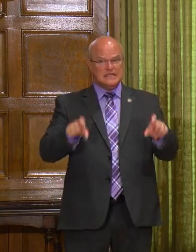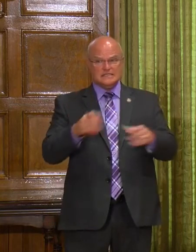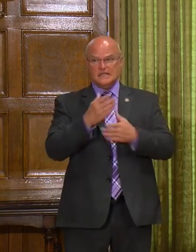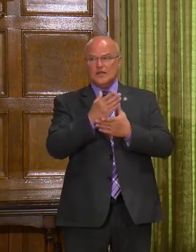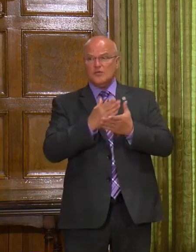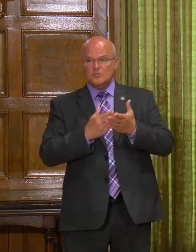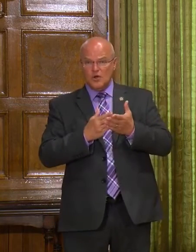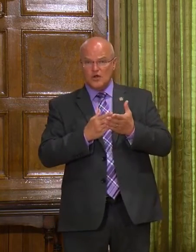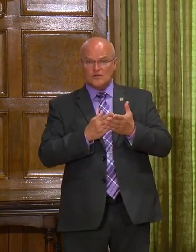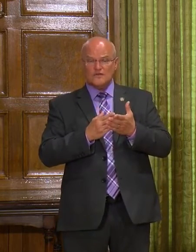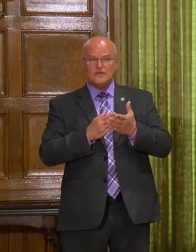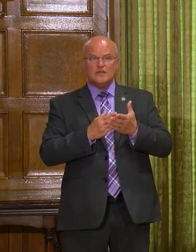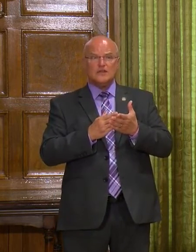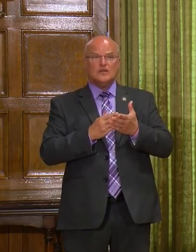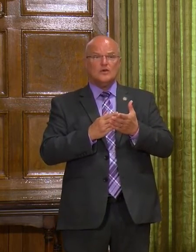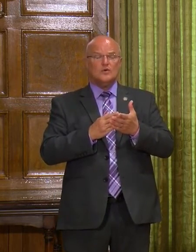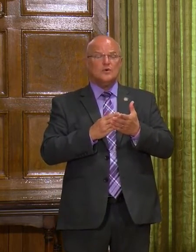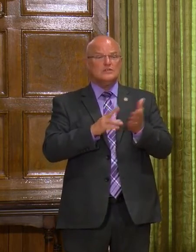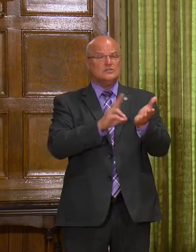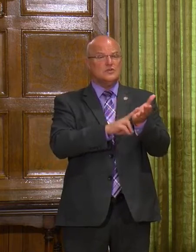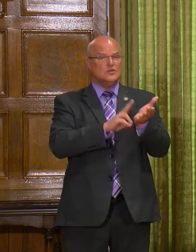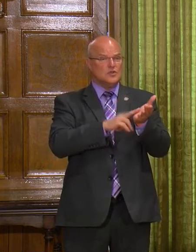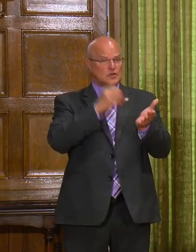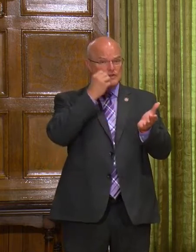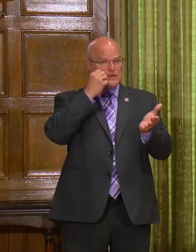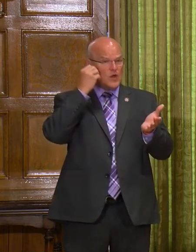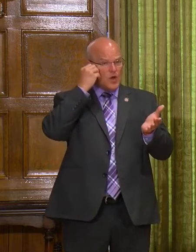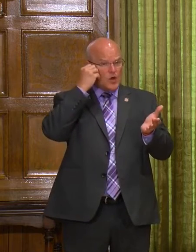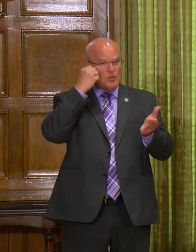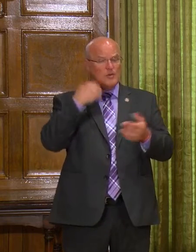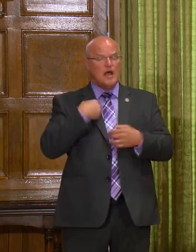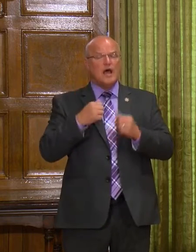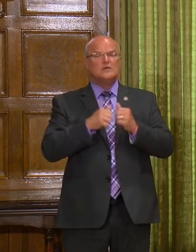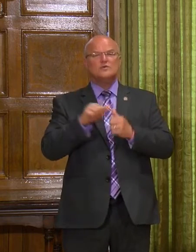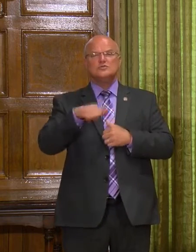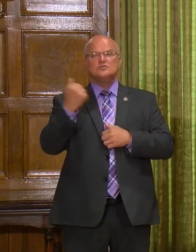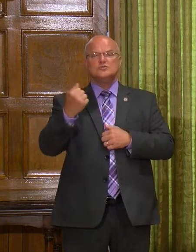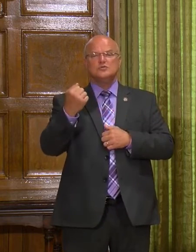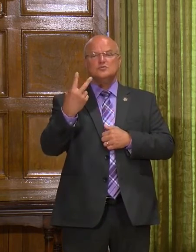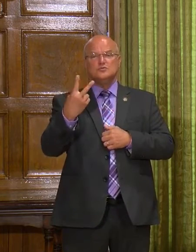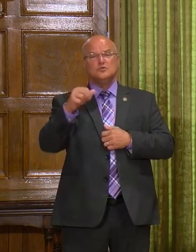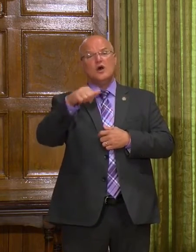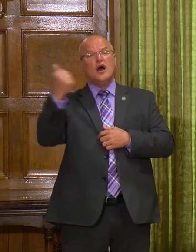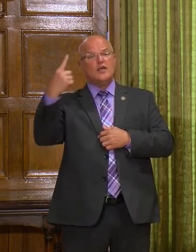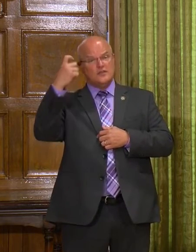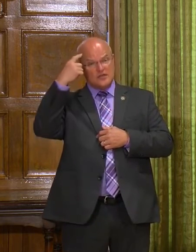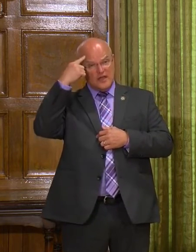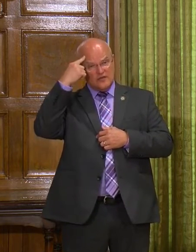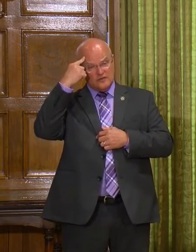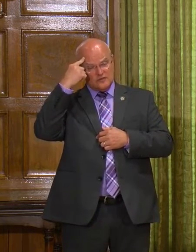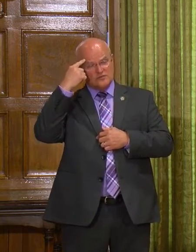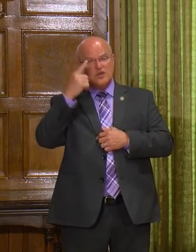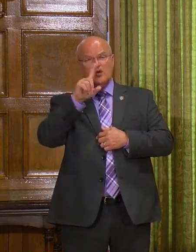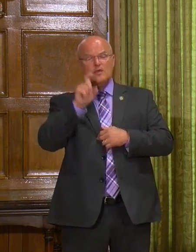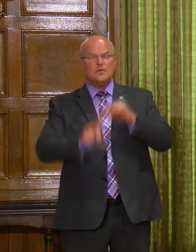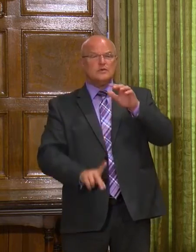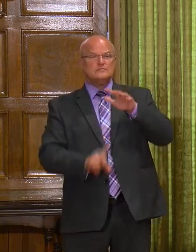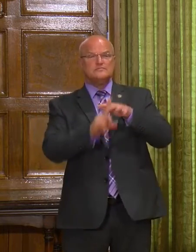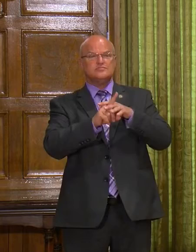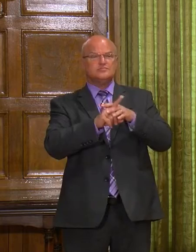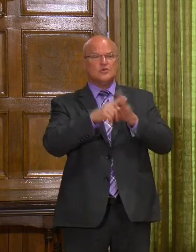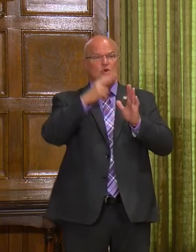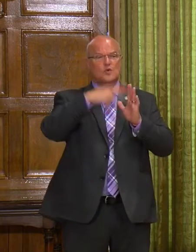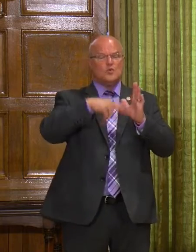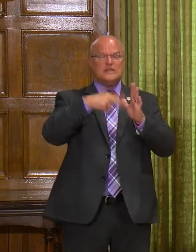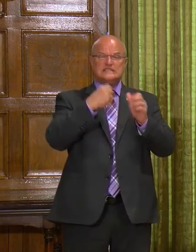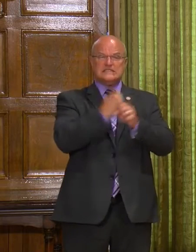part of it was nursing homes, and I was with two other governors from other states, and one of the questions read the